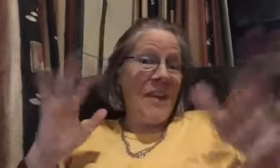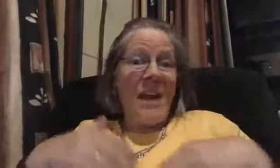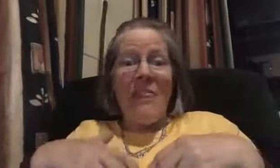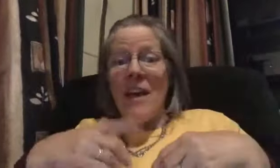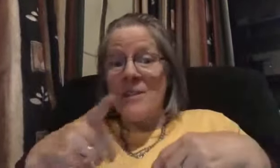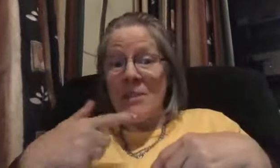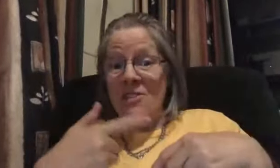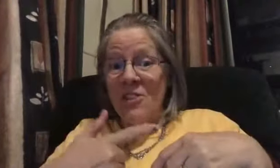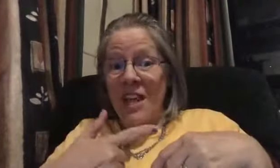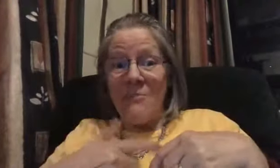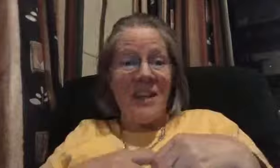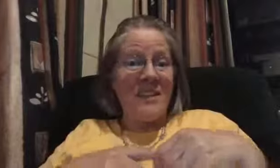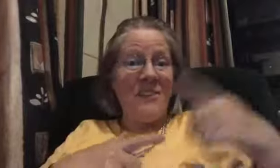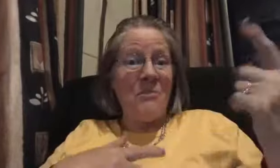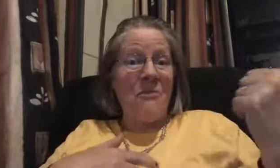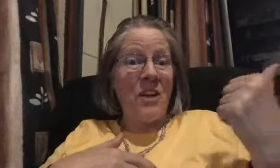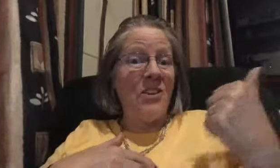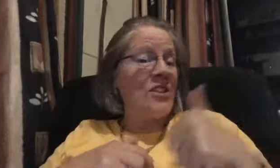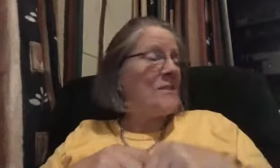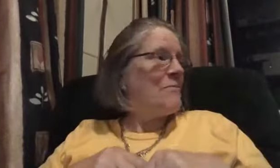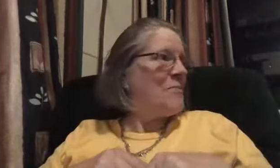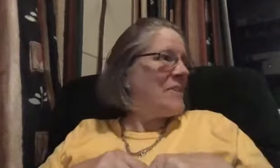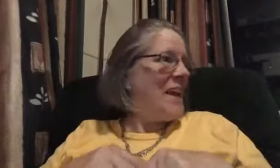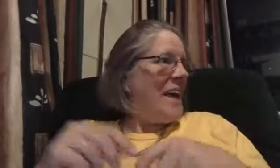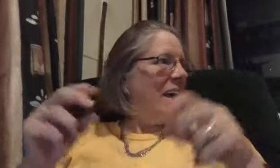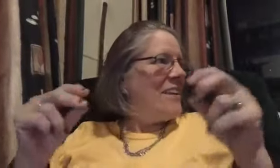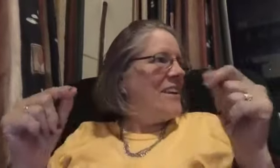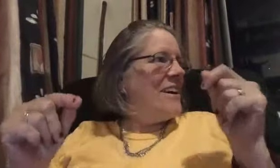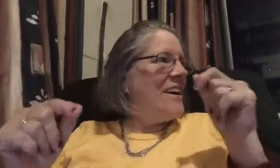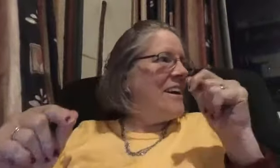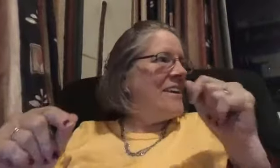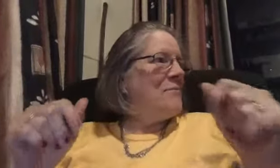My husband's looking at me, he's giving me funny looks. Let it be.